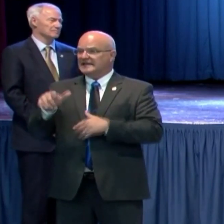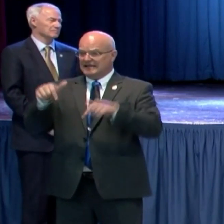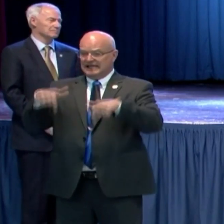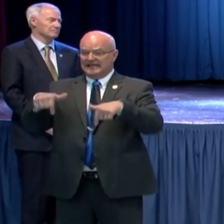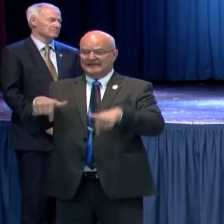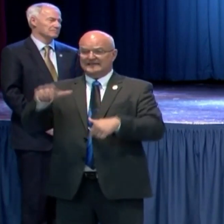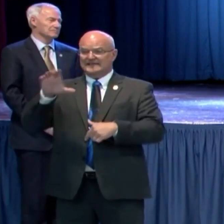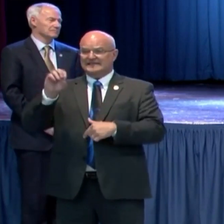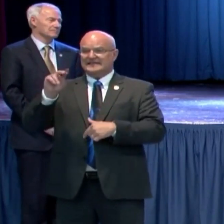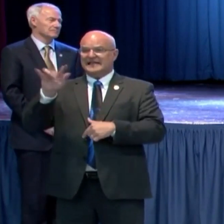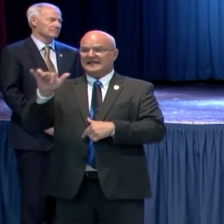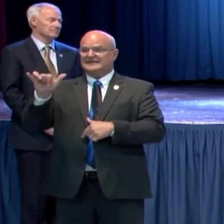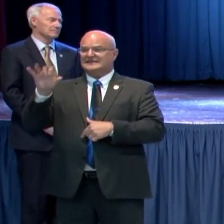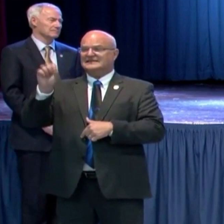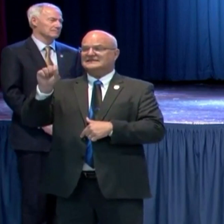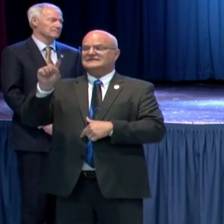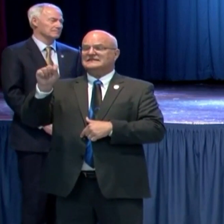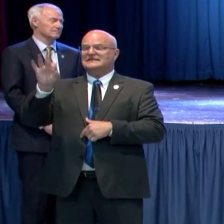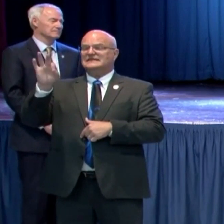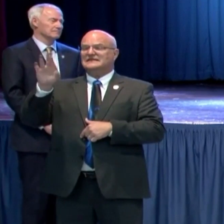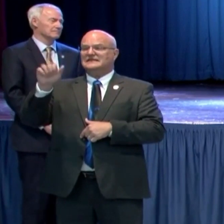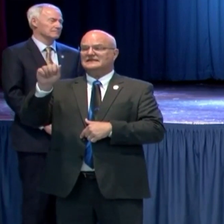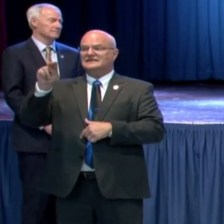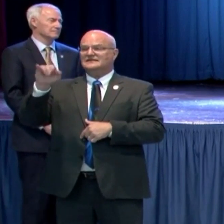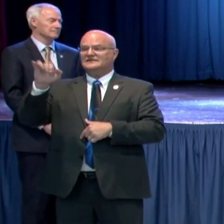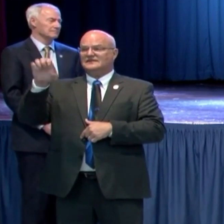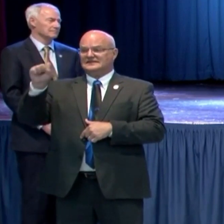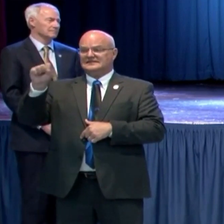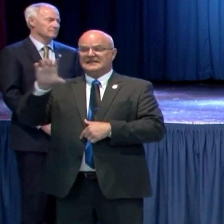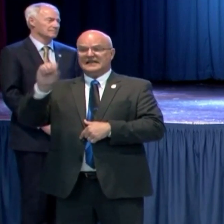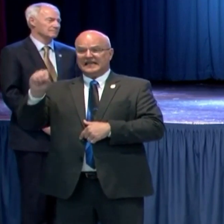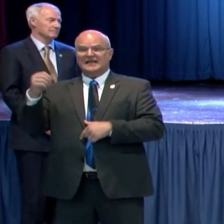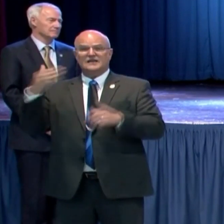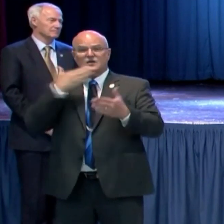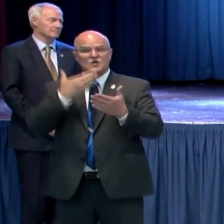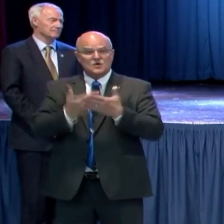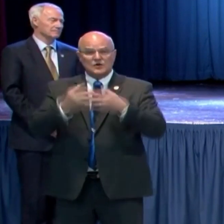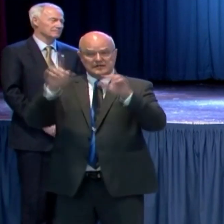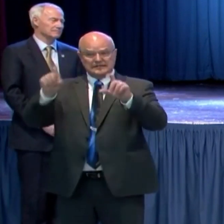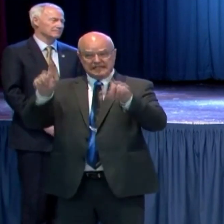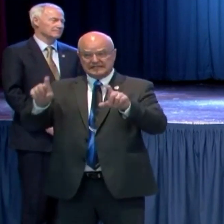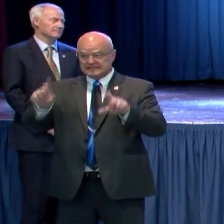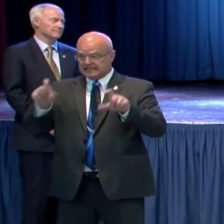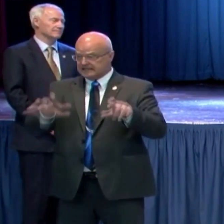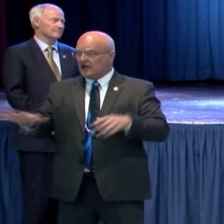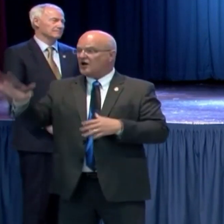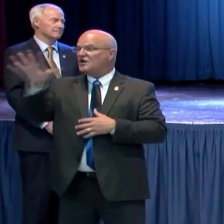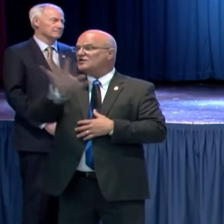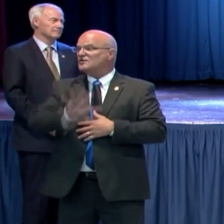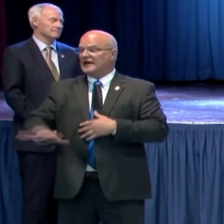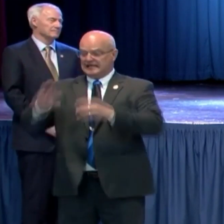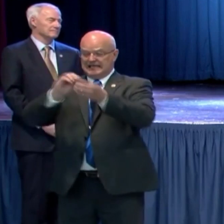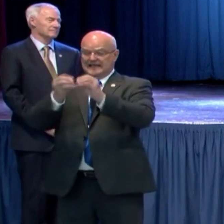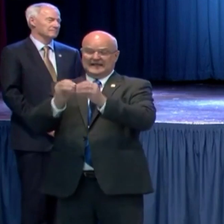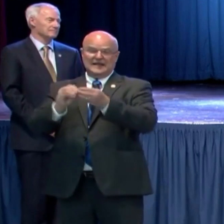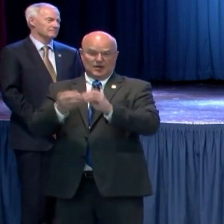this county, in St. Francis County, we've done fairly well in terms of testing, in terms of numbers.